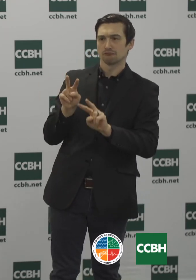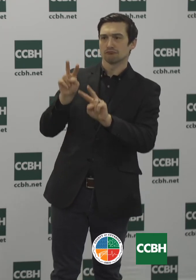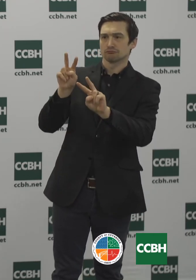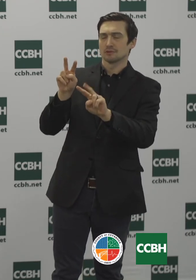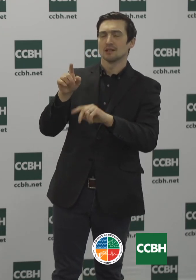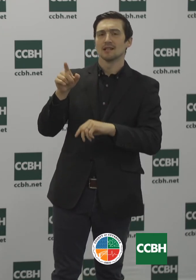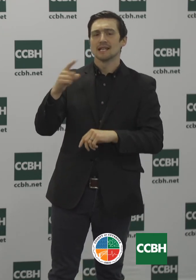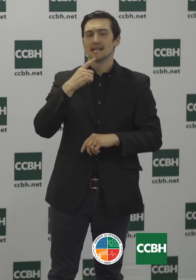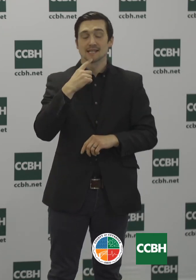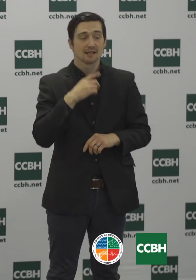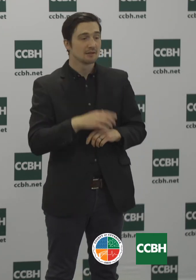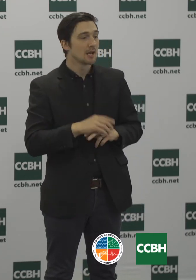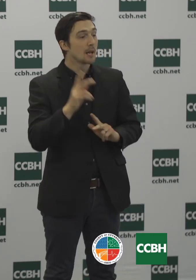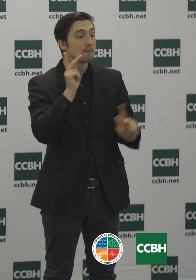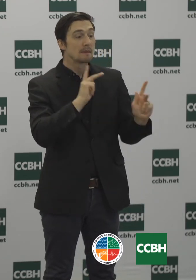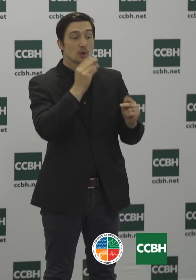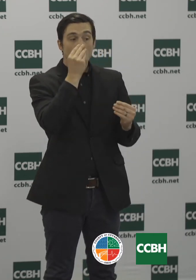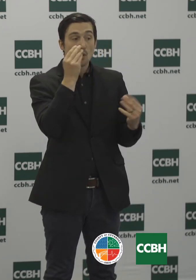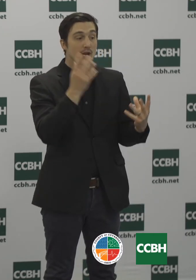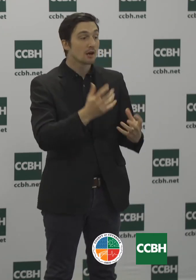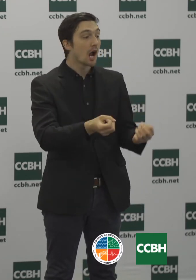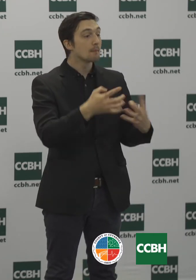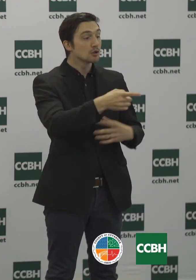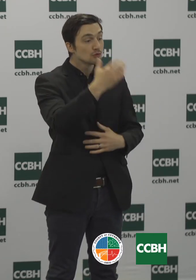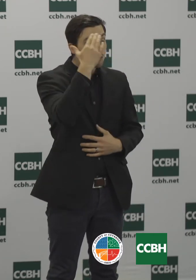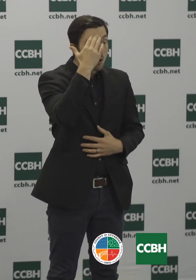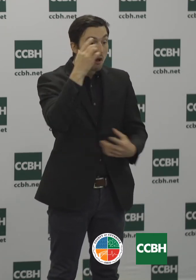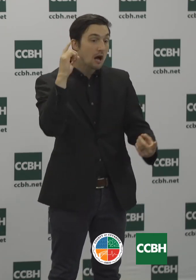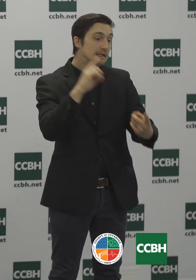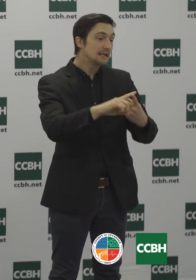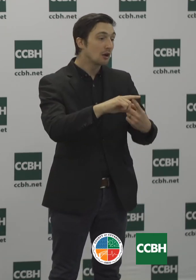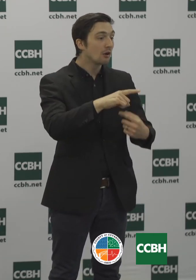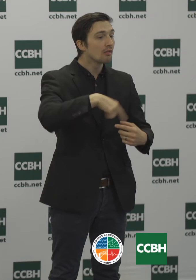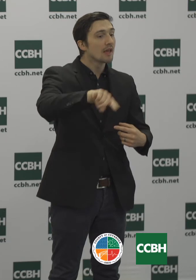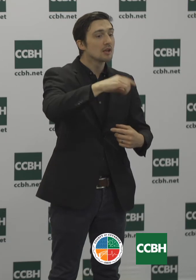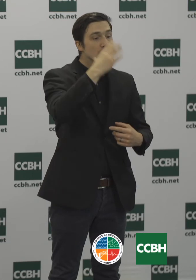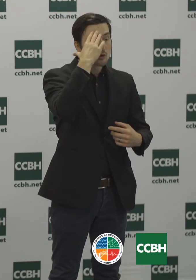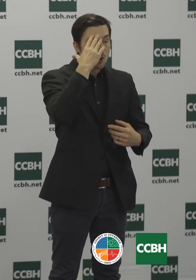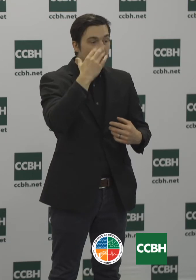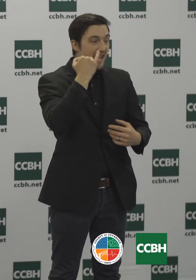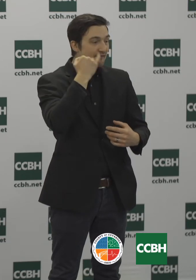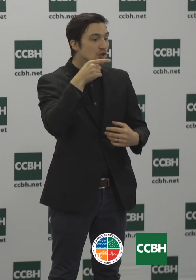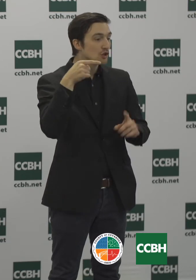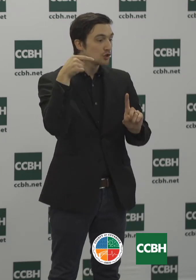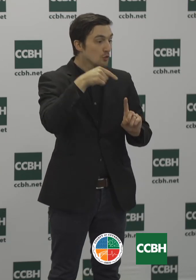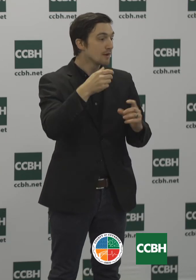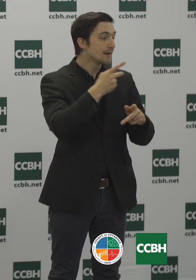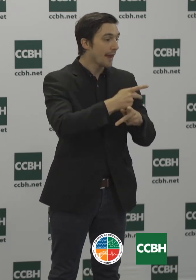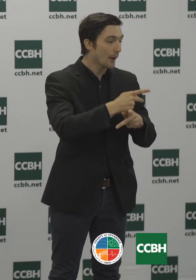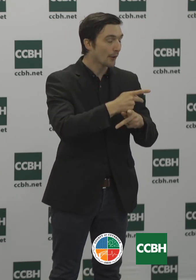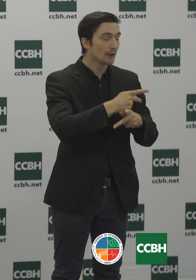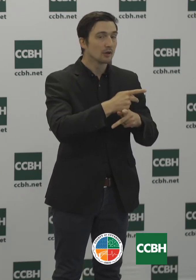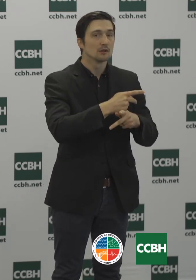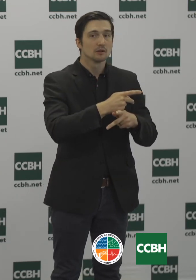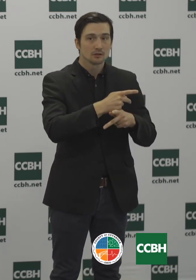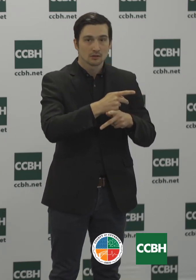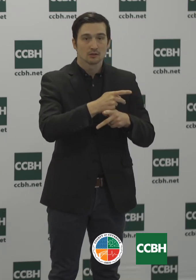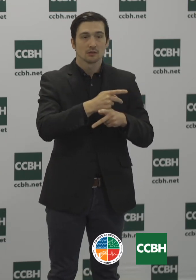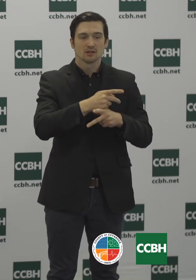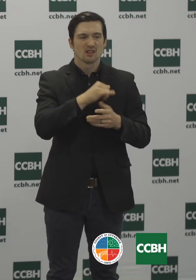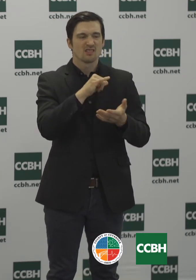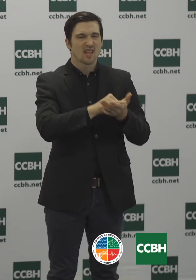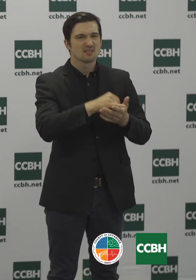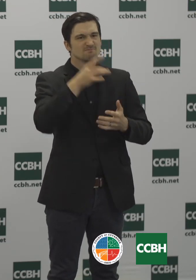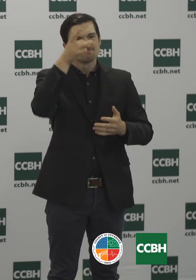how much you know until they know how much you care. And he was right. It's a notion that I've carried throughout my